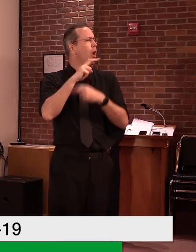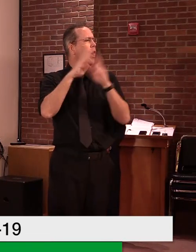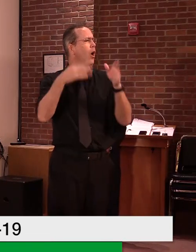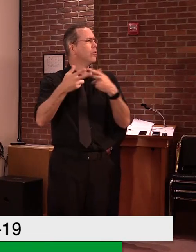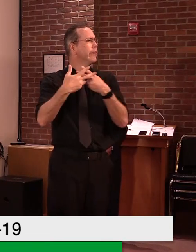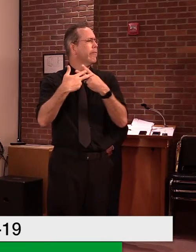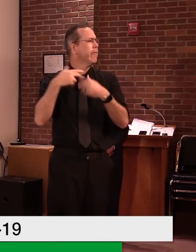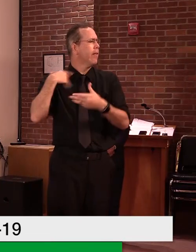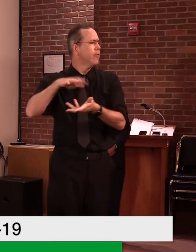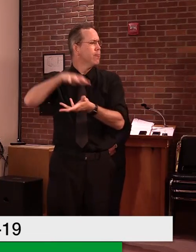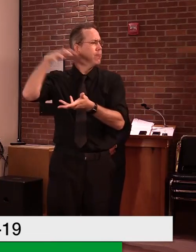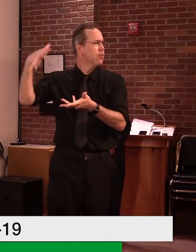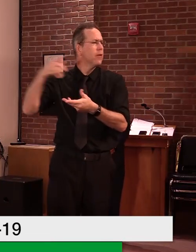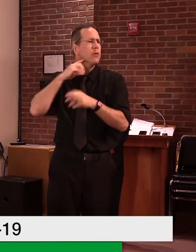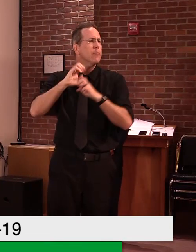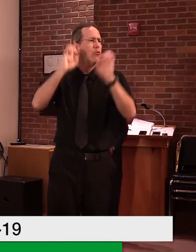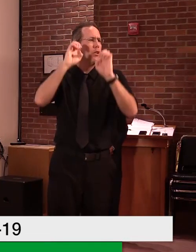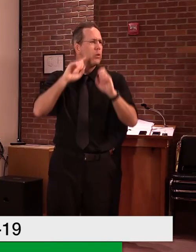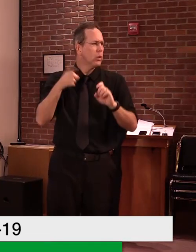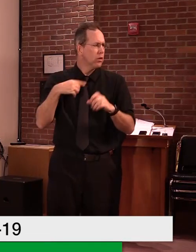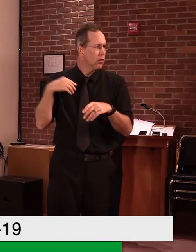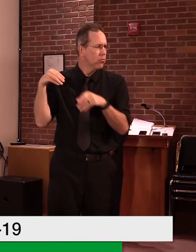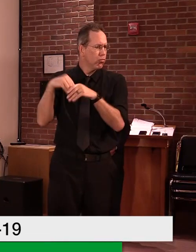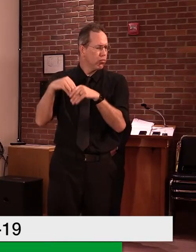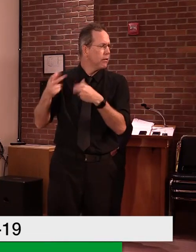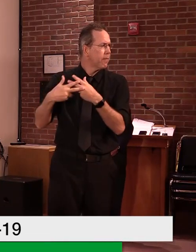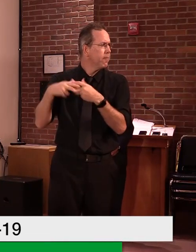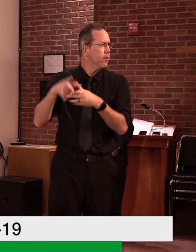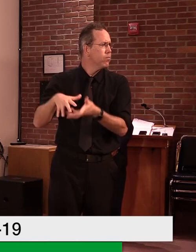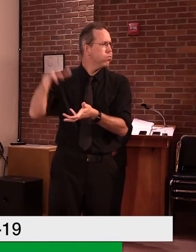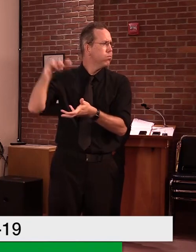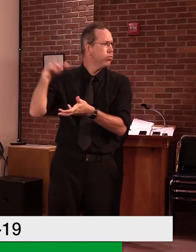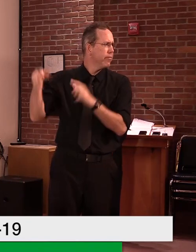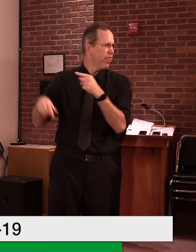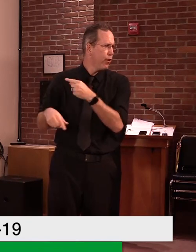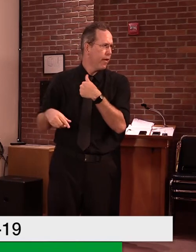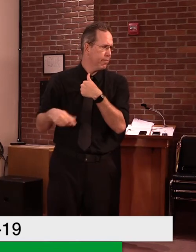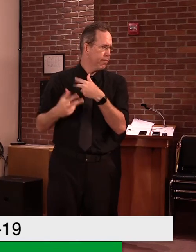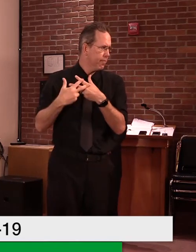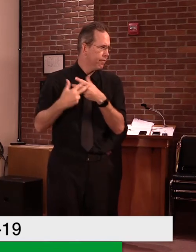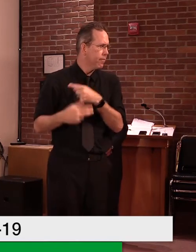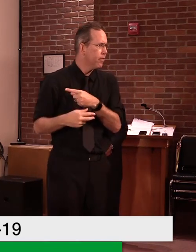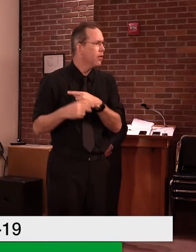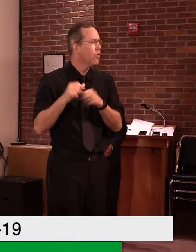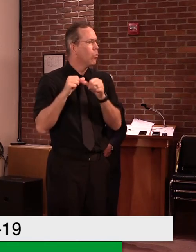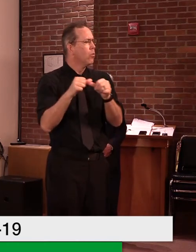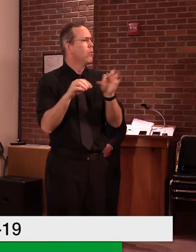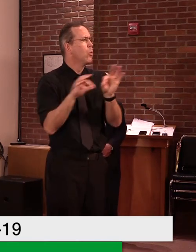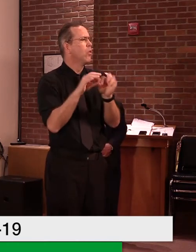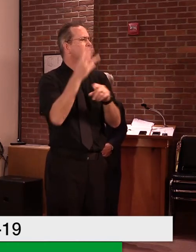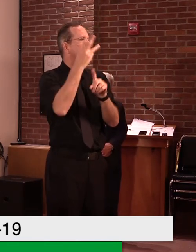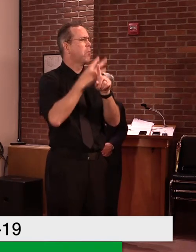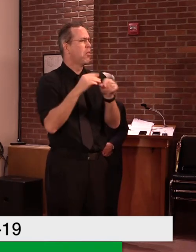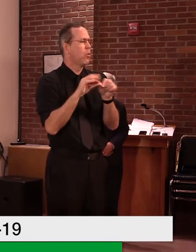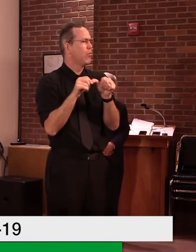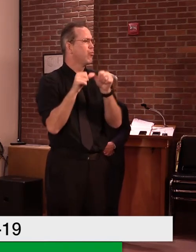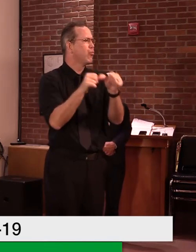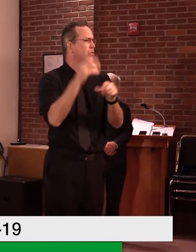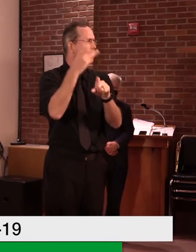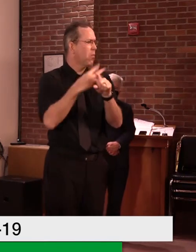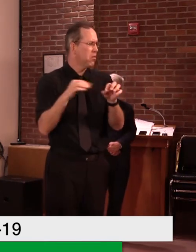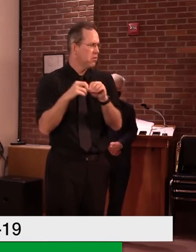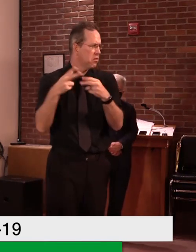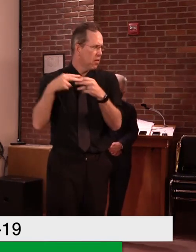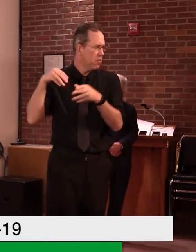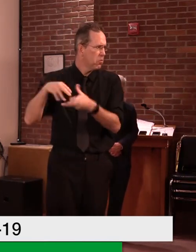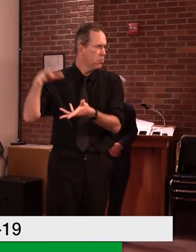reserves that we're trying to build up to a six-month total reserve. I think on average, we've got about 100 days stock